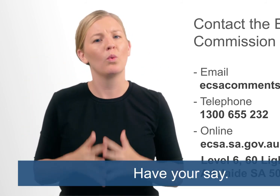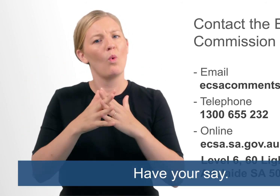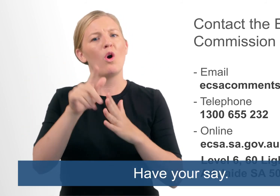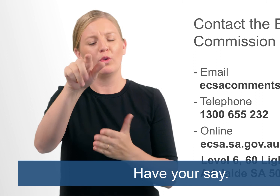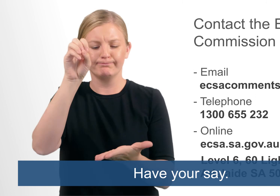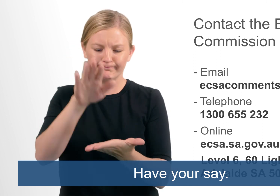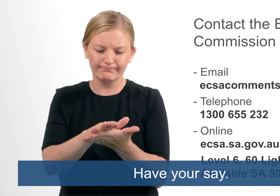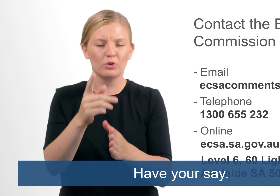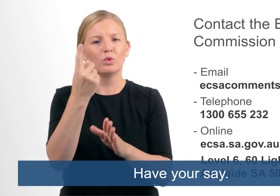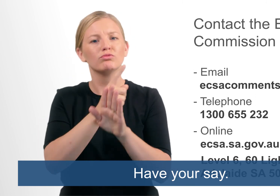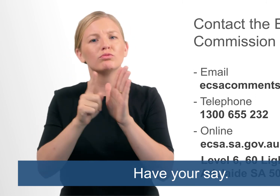Have your say.